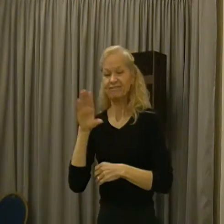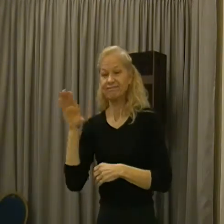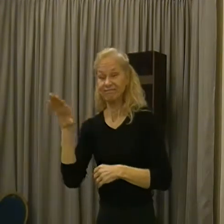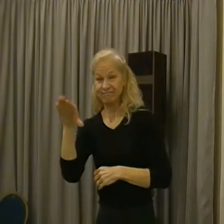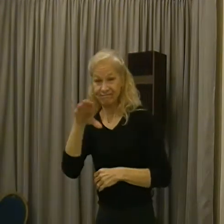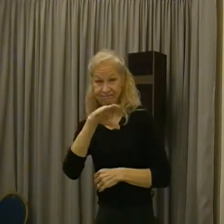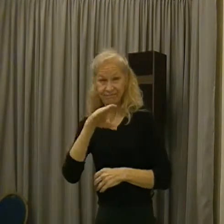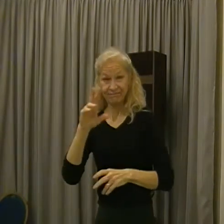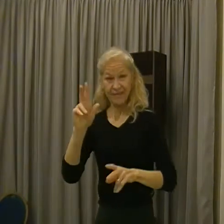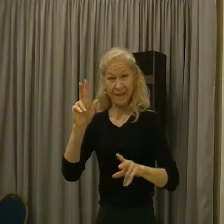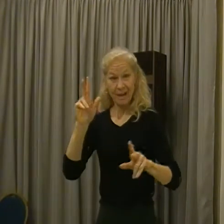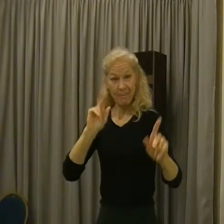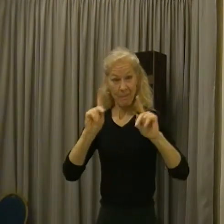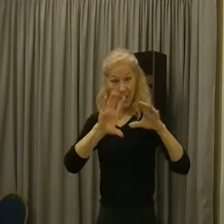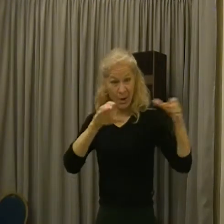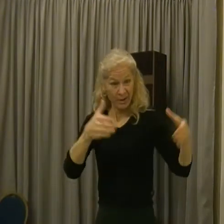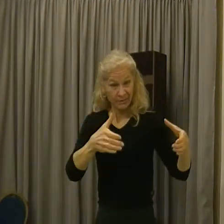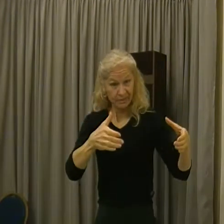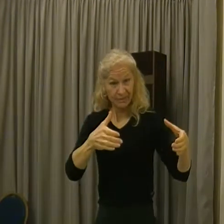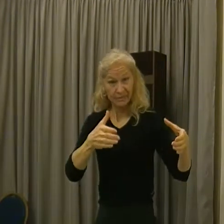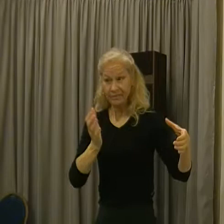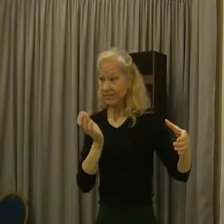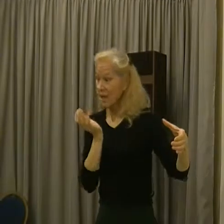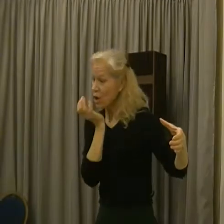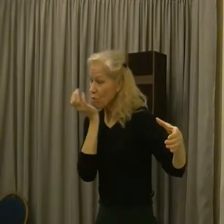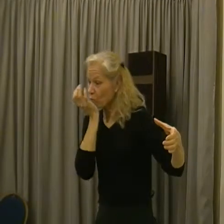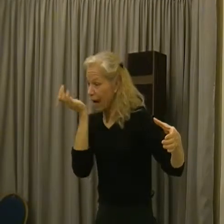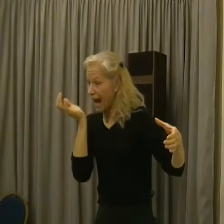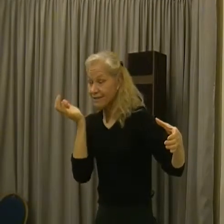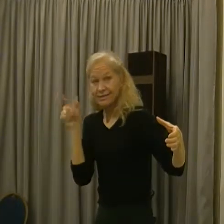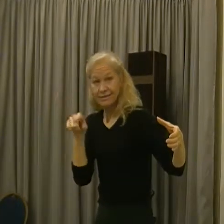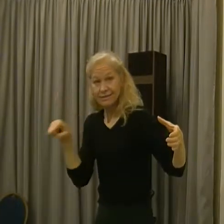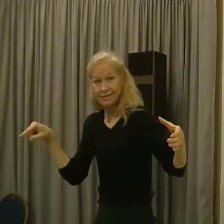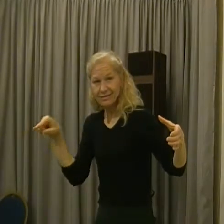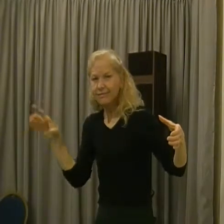falleth away. Our glories fall away, don't they?